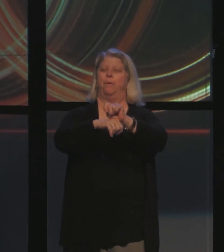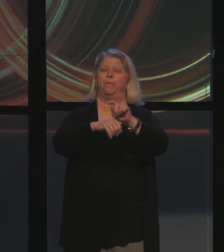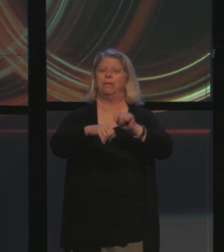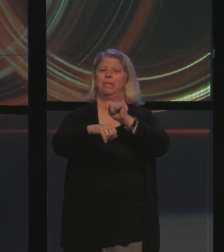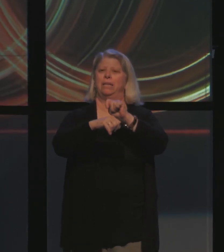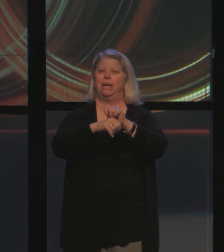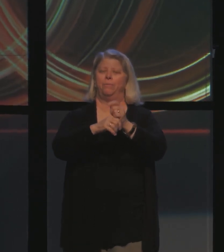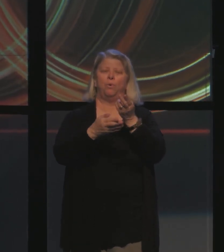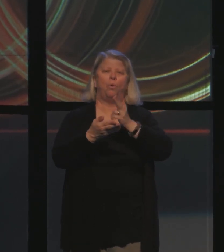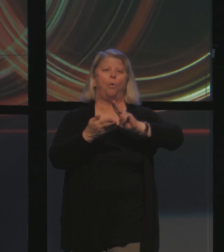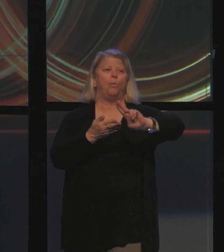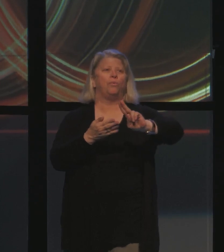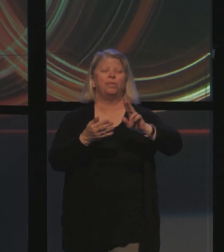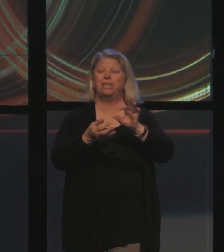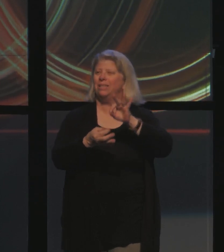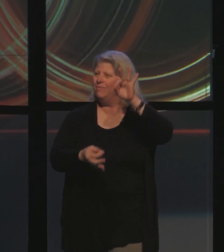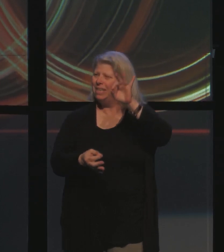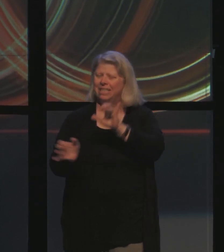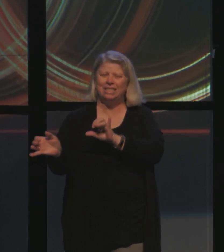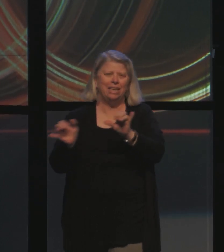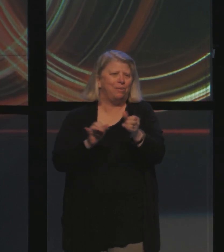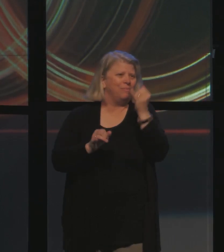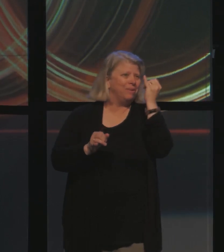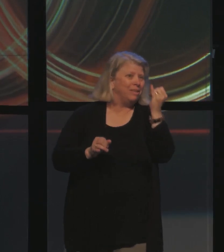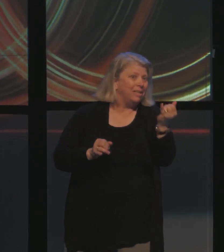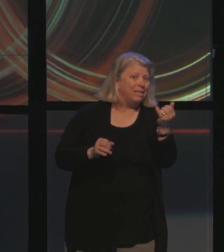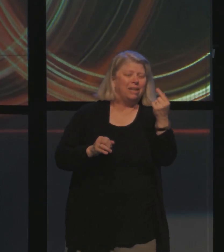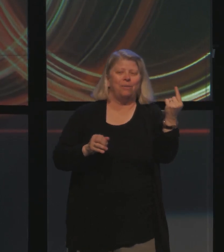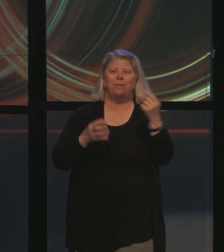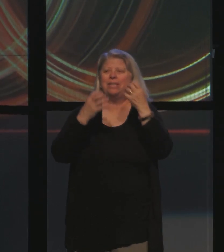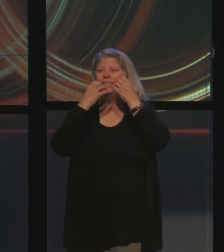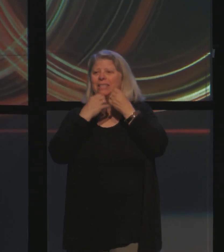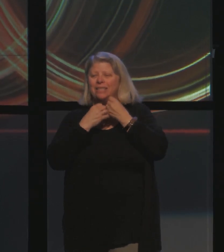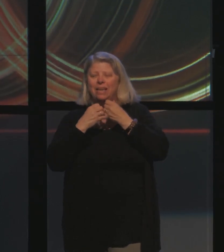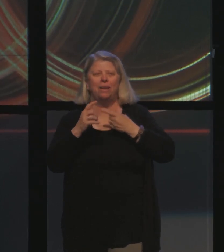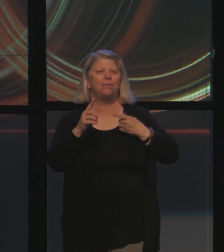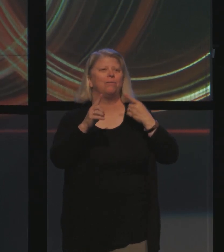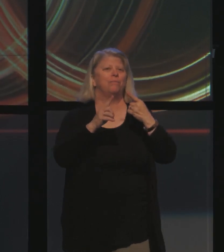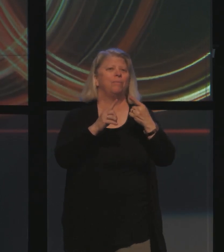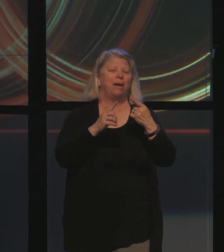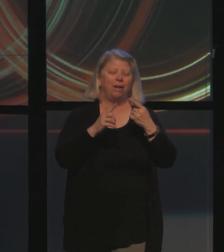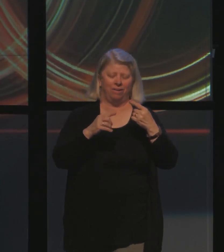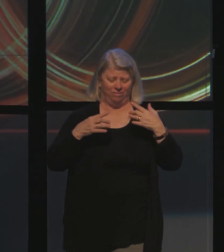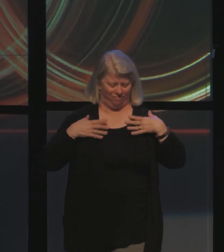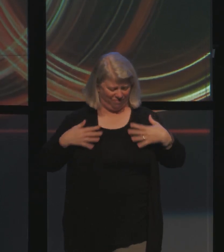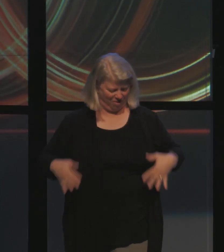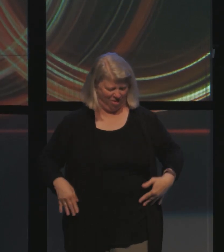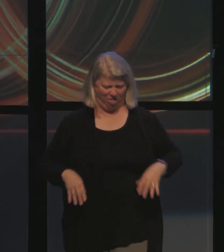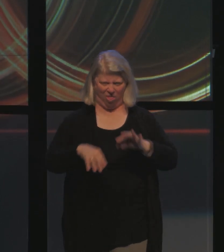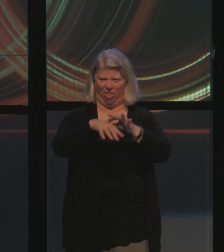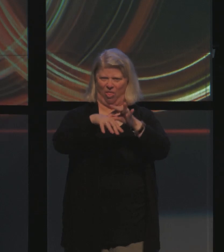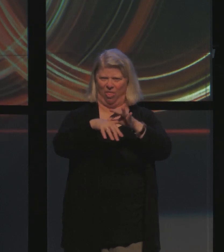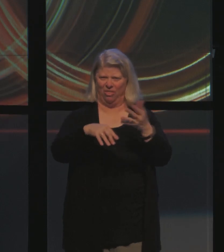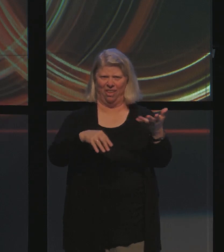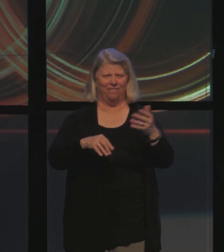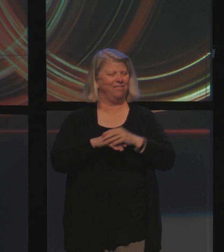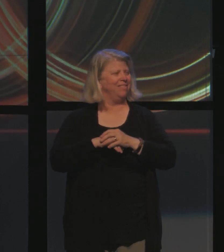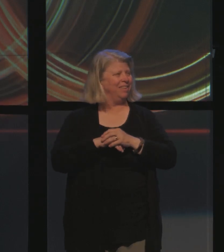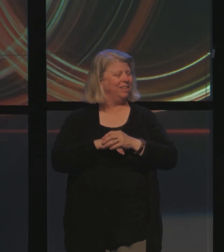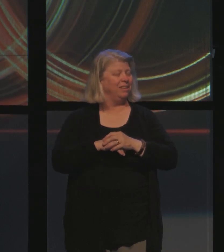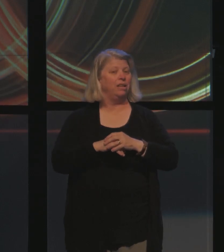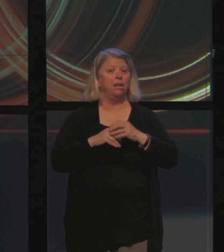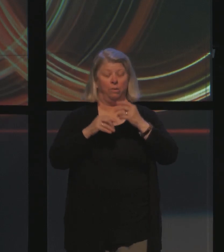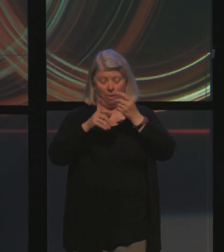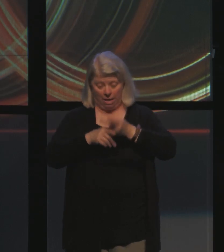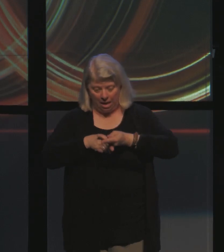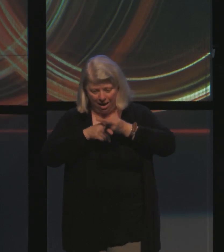of the Holy Spirit. It's the same idea that there's something sacred about this fleshy stuff. And by caring